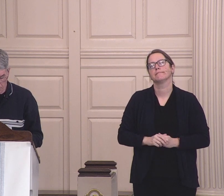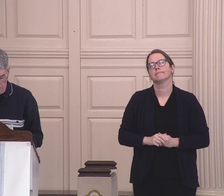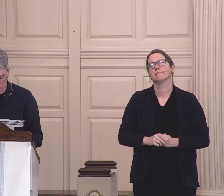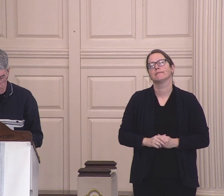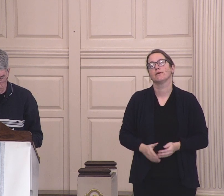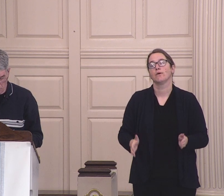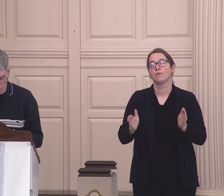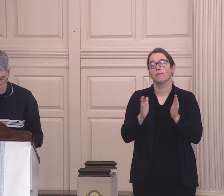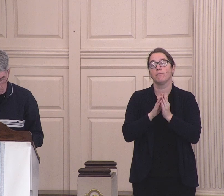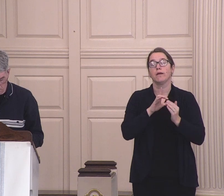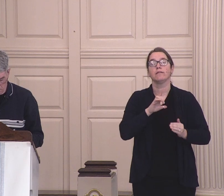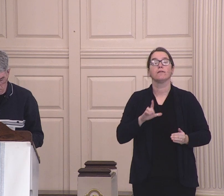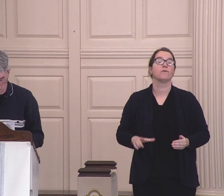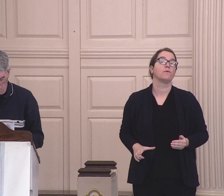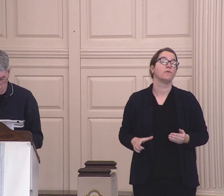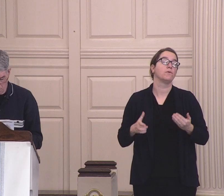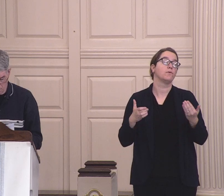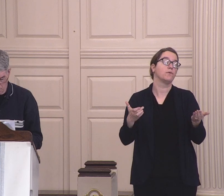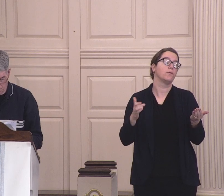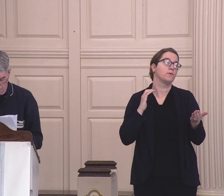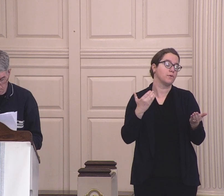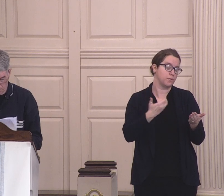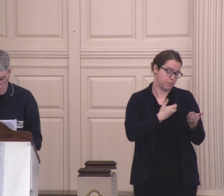we pray to the Lord.